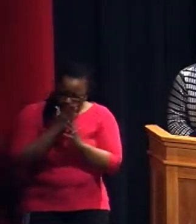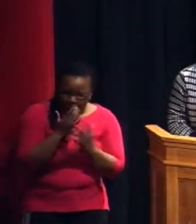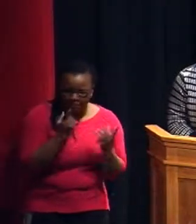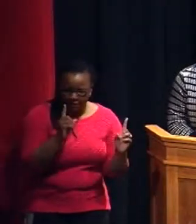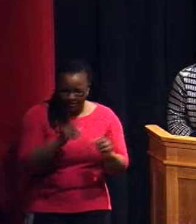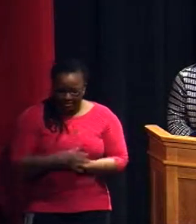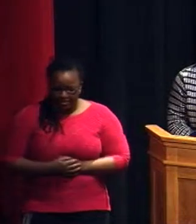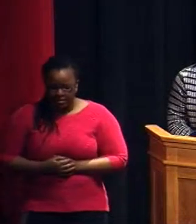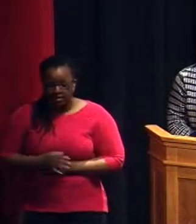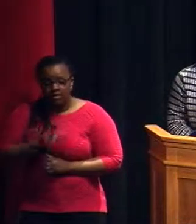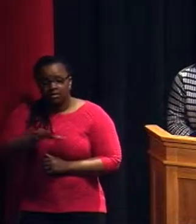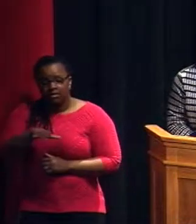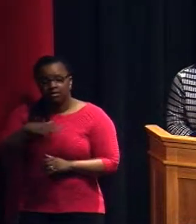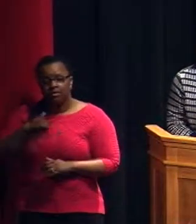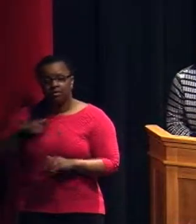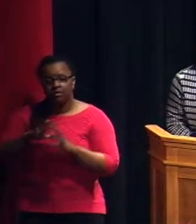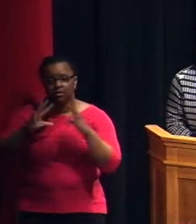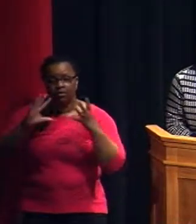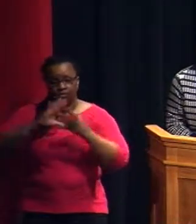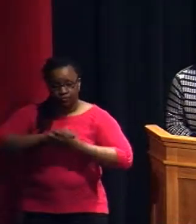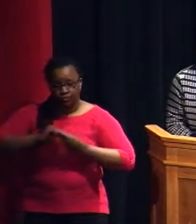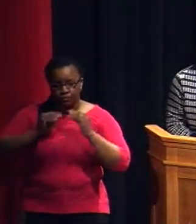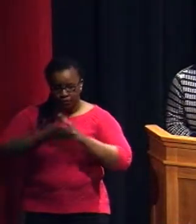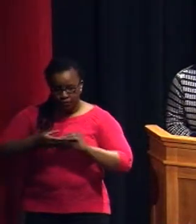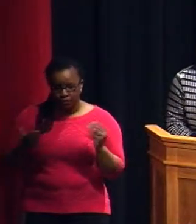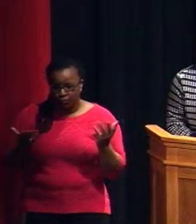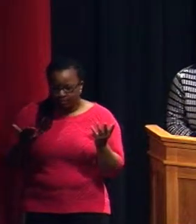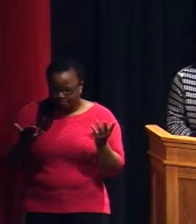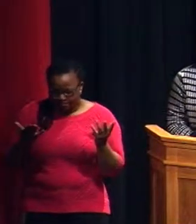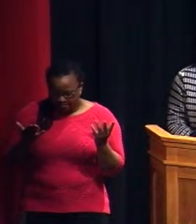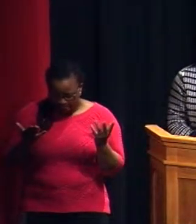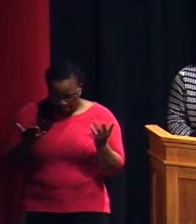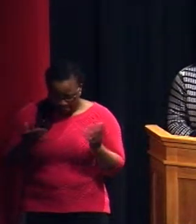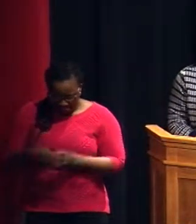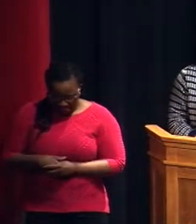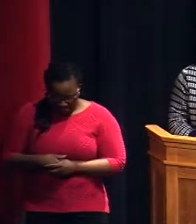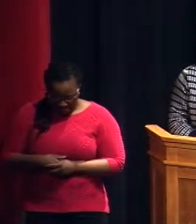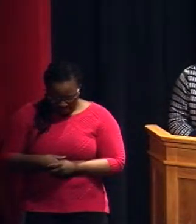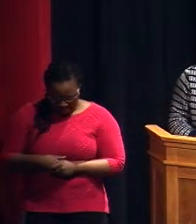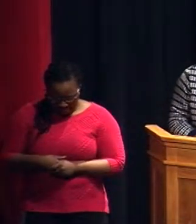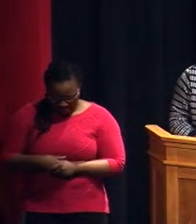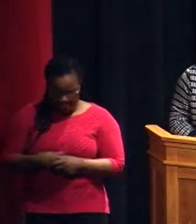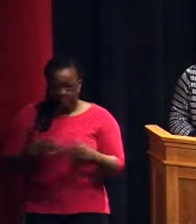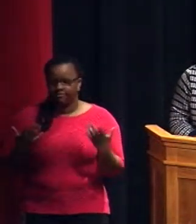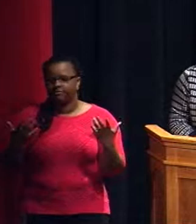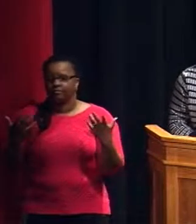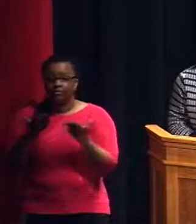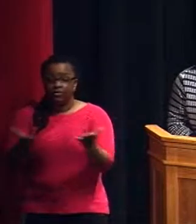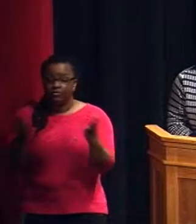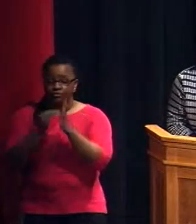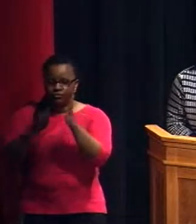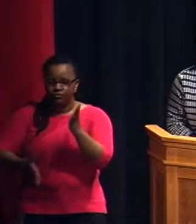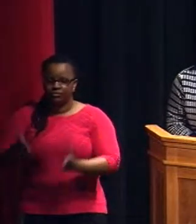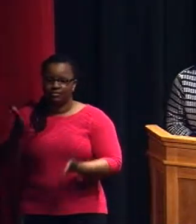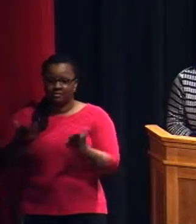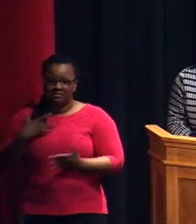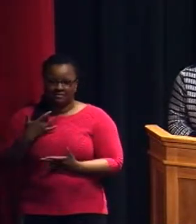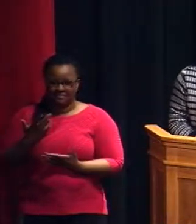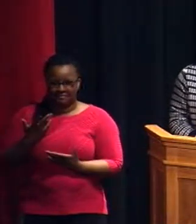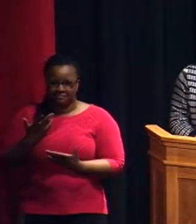story, again, is about the students who people may think are, in today's terms, quote, at